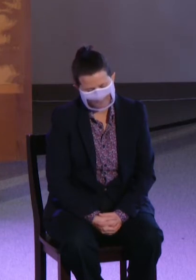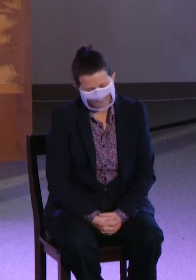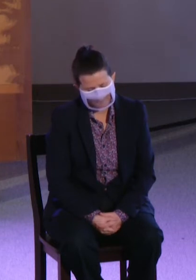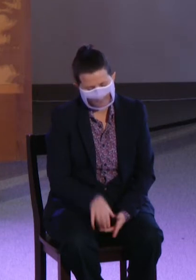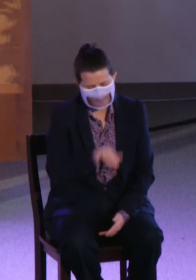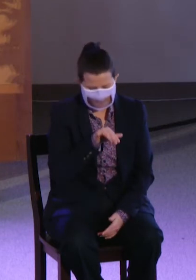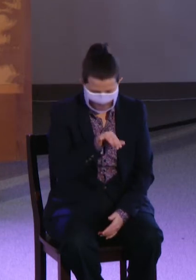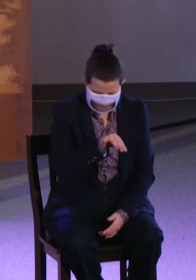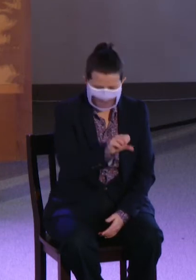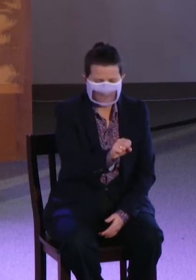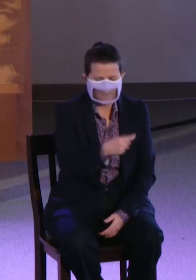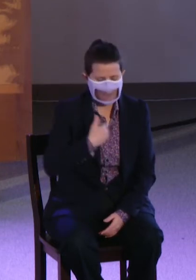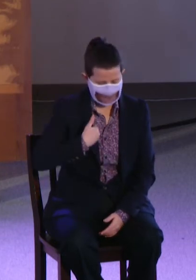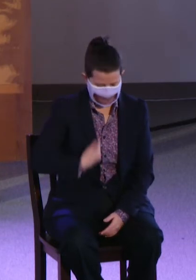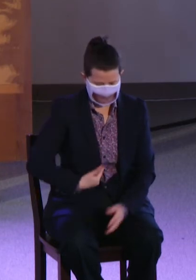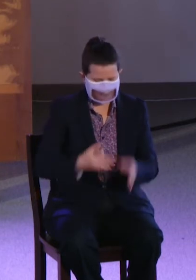investing.